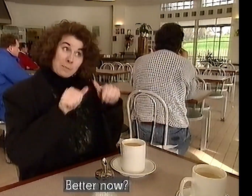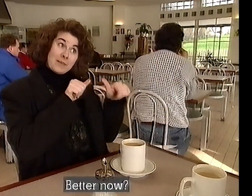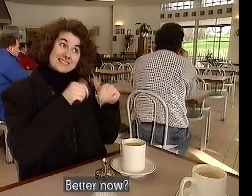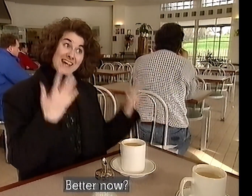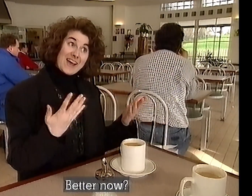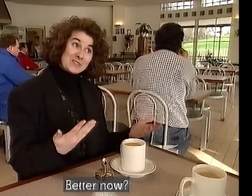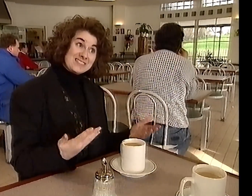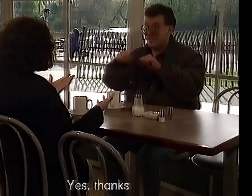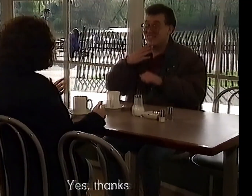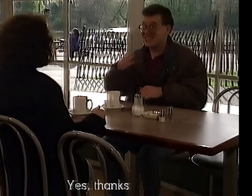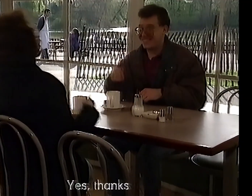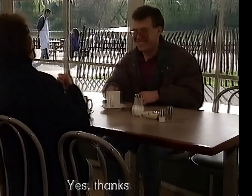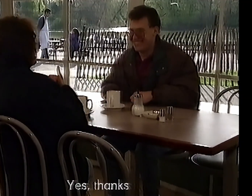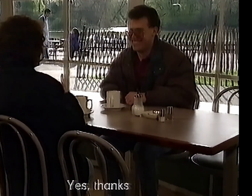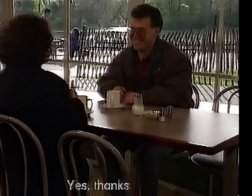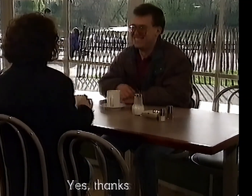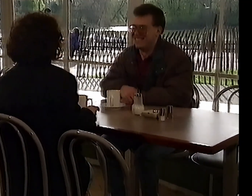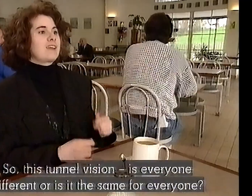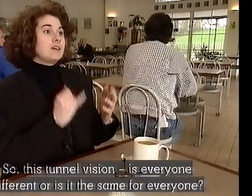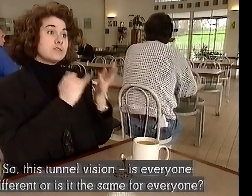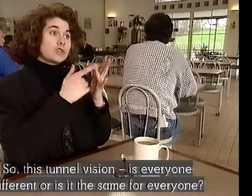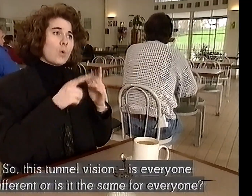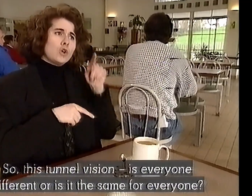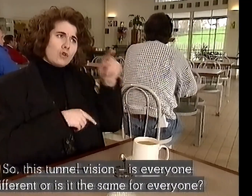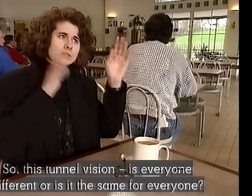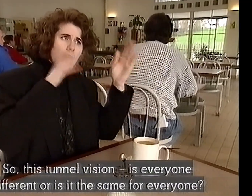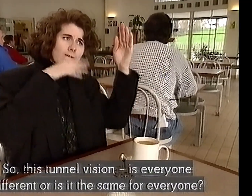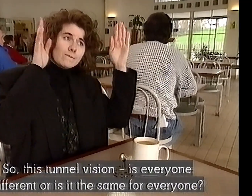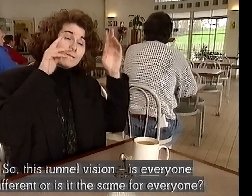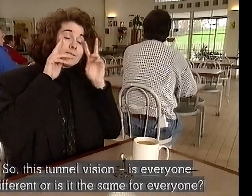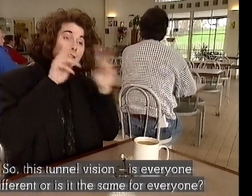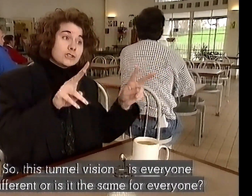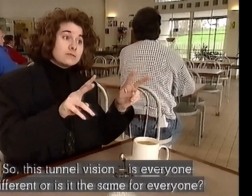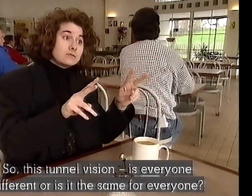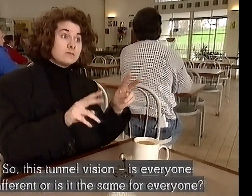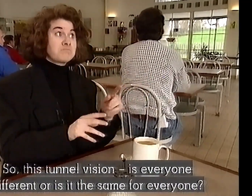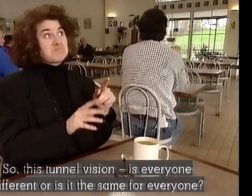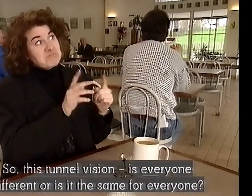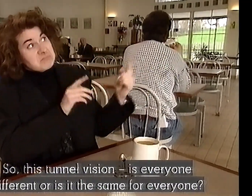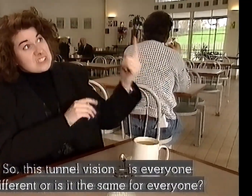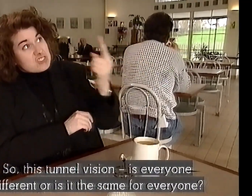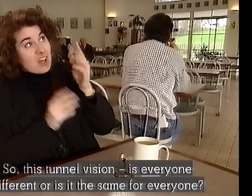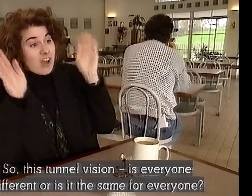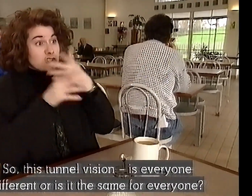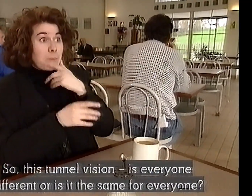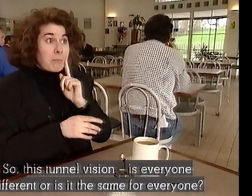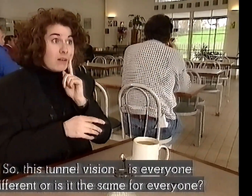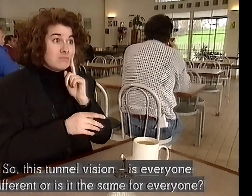Is that better now? Yeah, thanks. So, this tunnel vision, tell me, is everyone